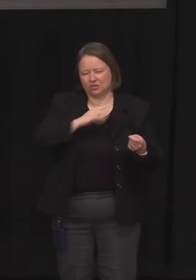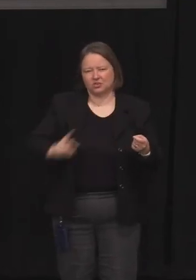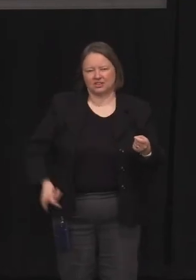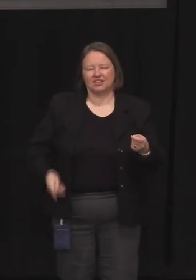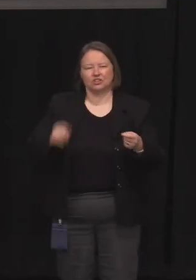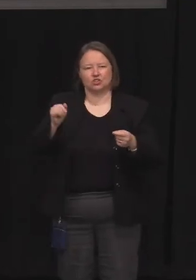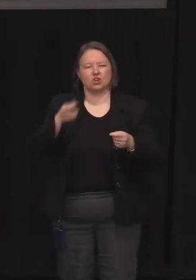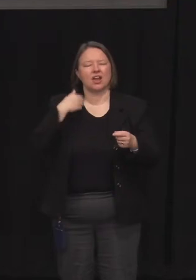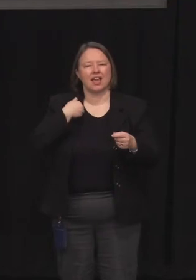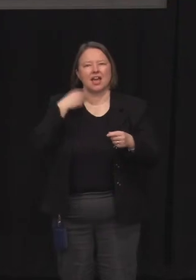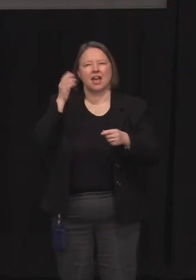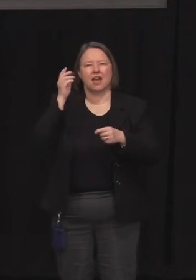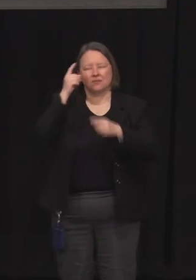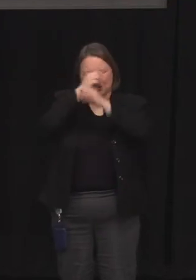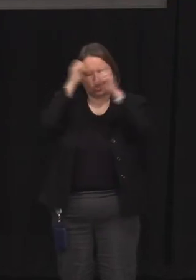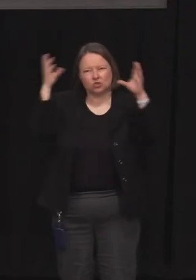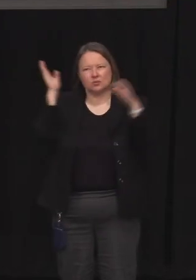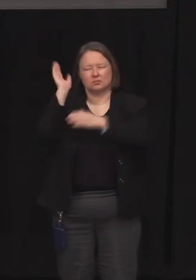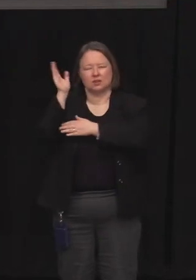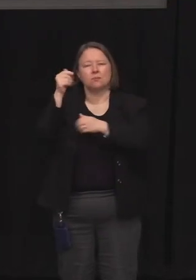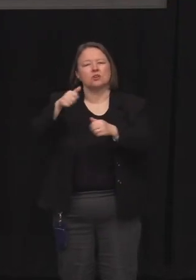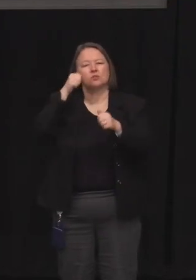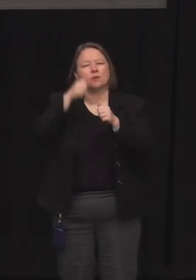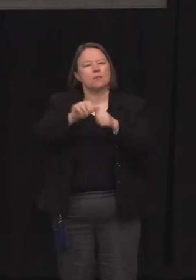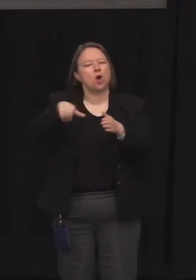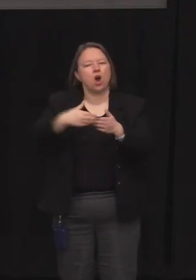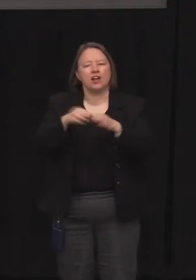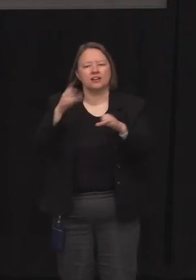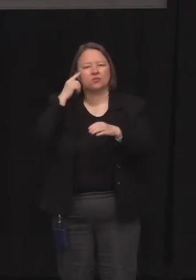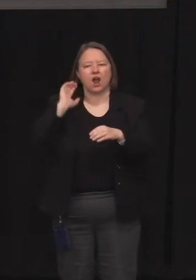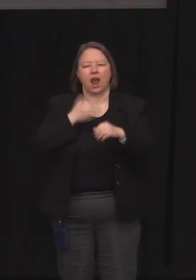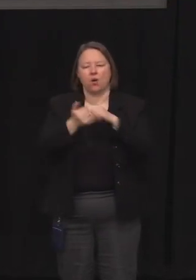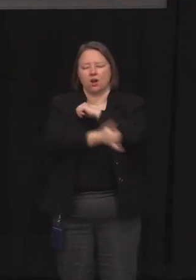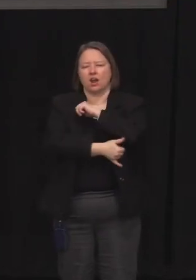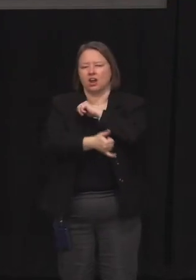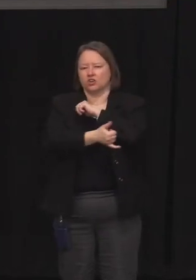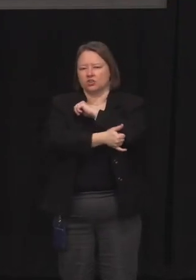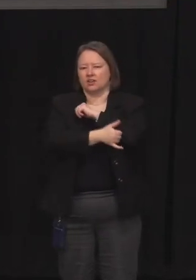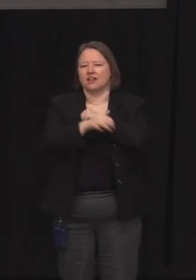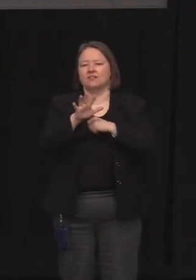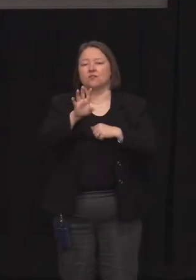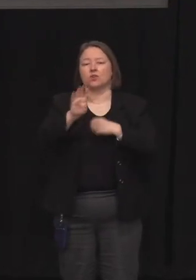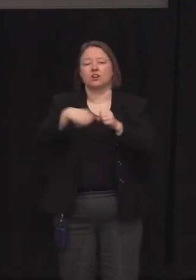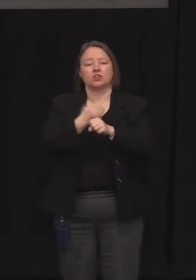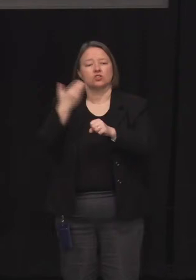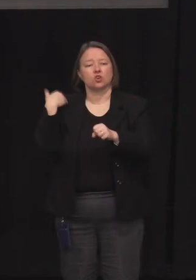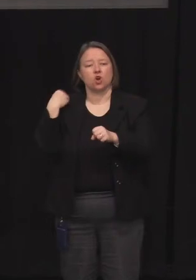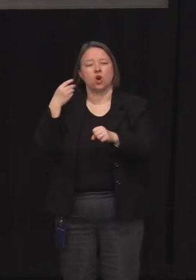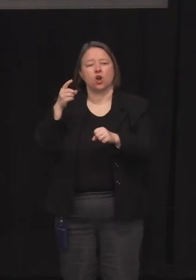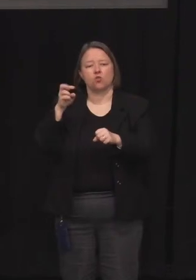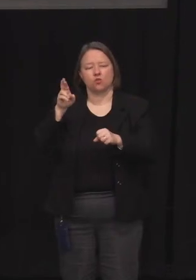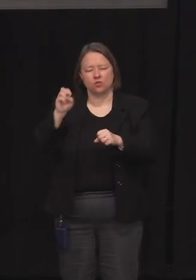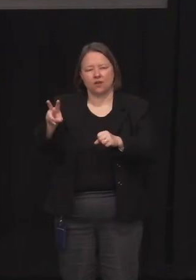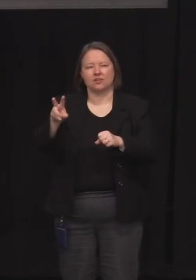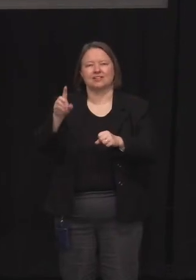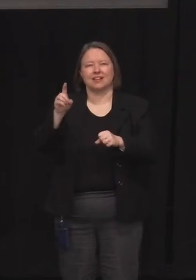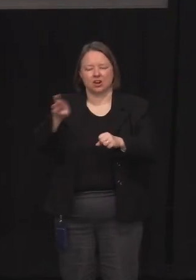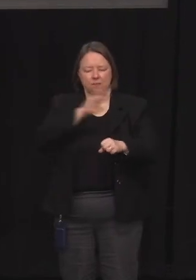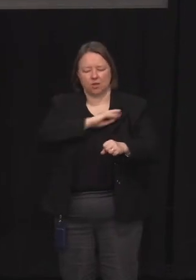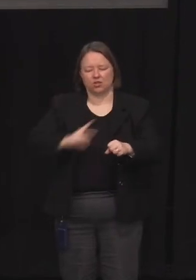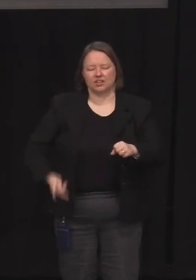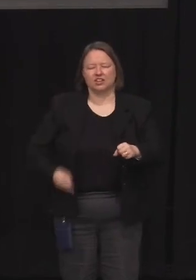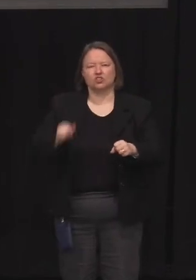Have a Dream speech, we must remember all that he did for our country. 54 years ago, Reverend Dr. Martin Luther King Jr.